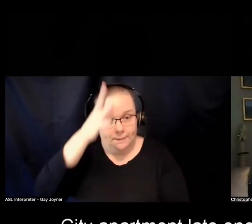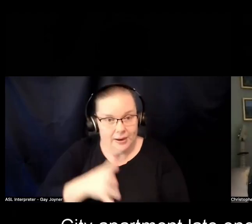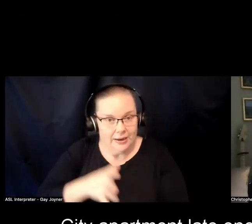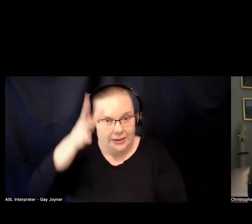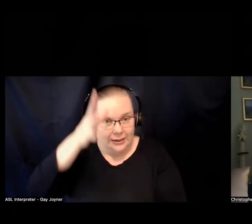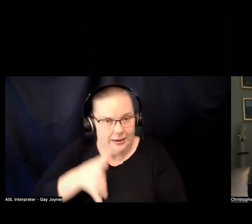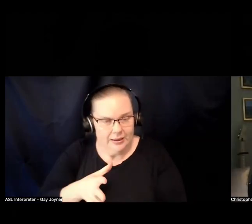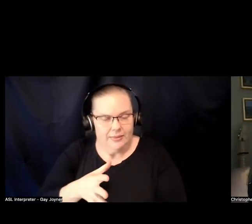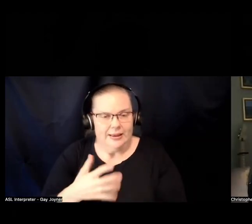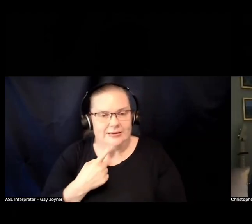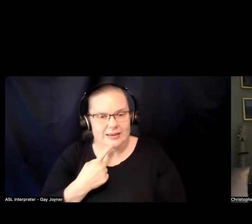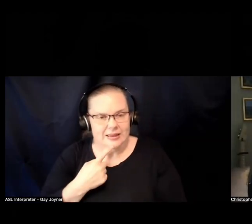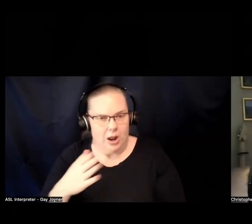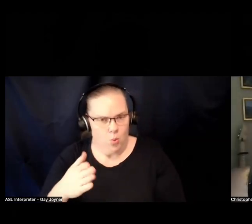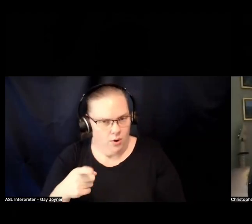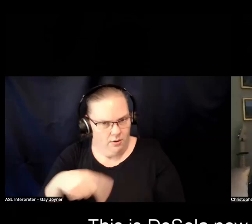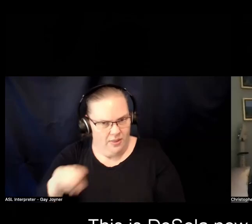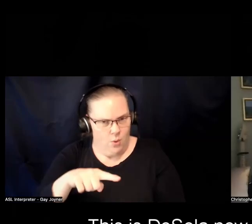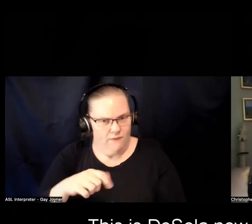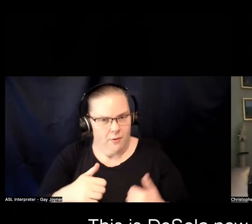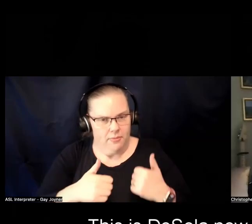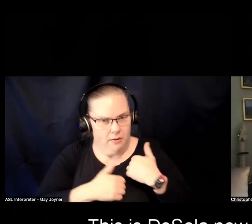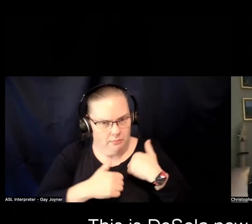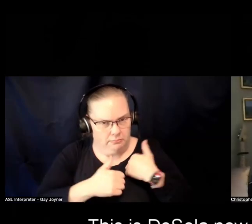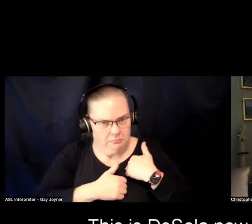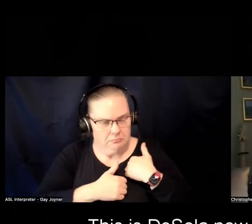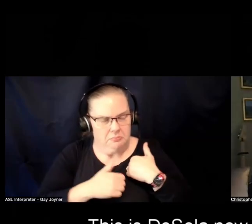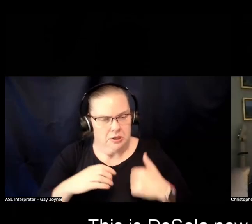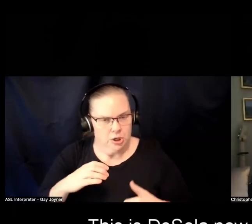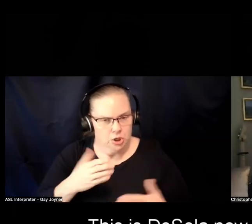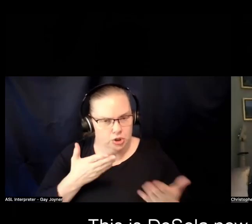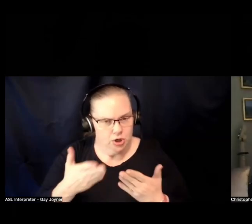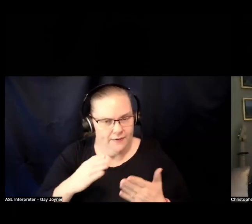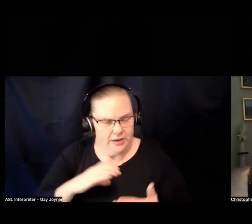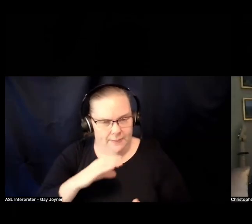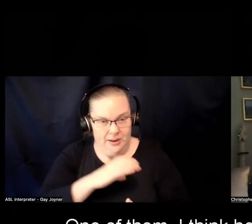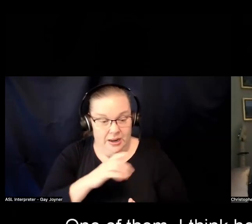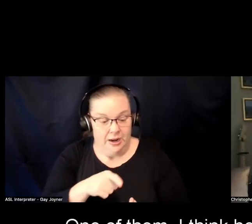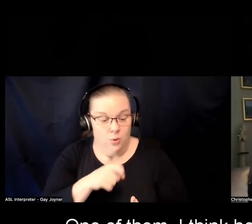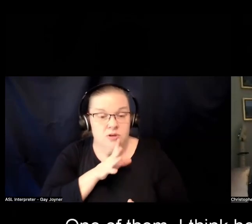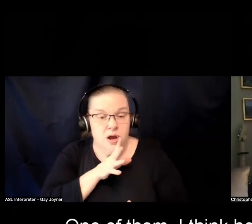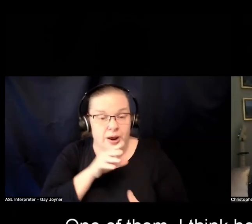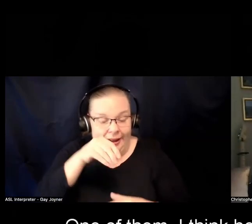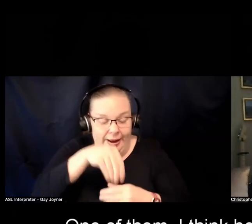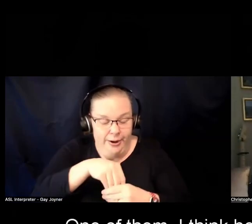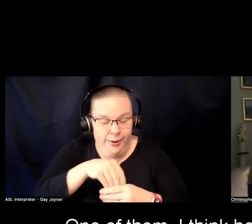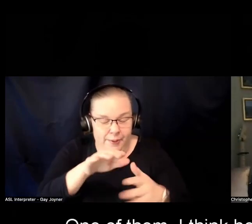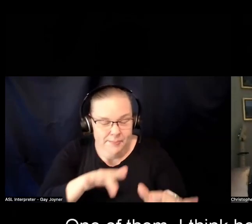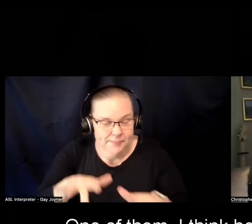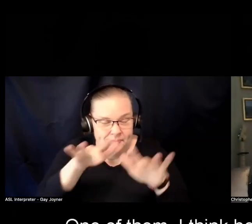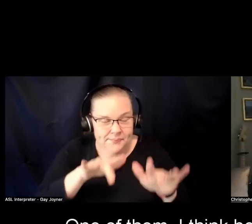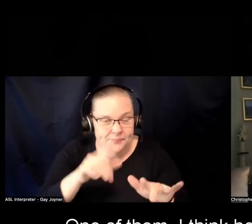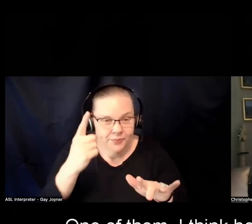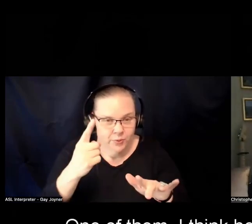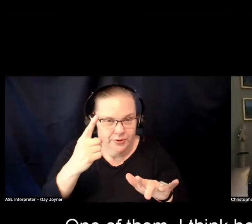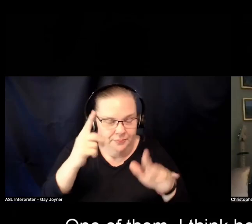to be from the Armed Services Committee. This is De Sola now talking into the record. One of them, I think he